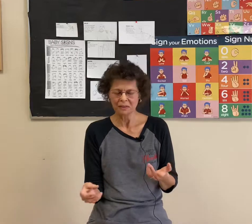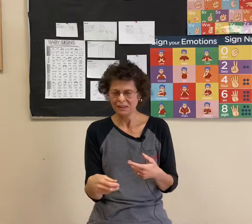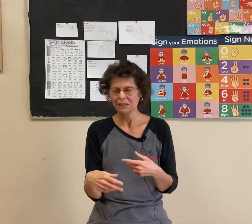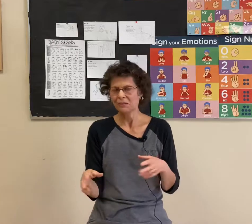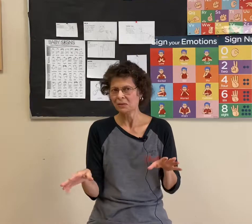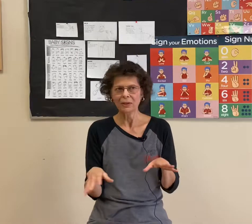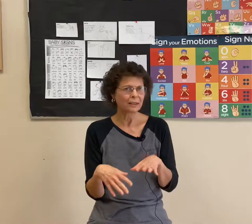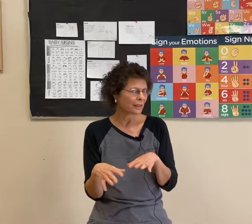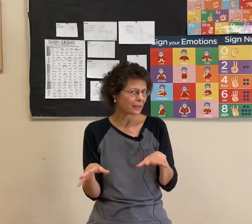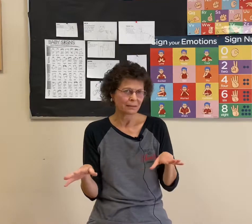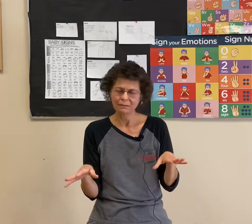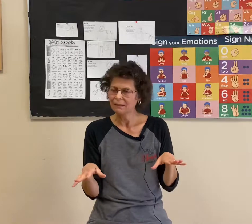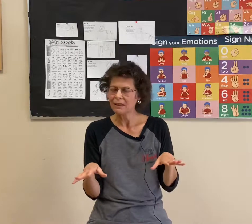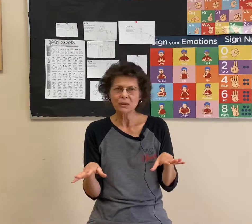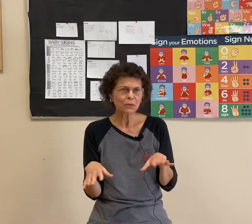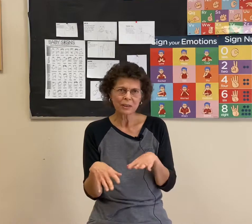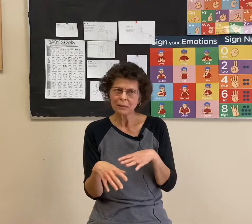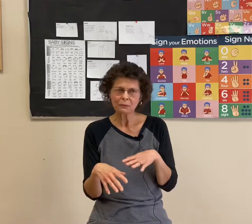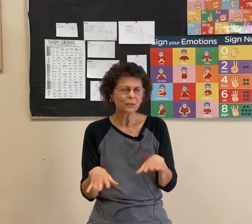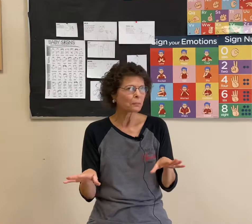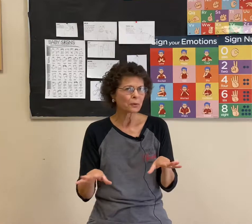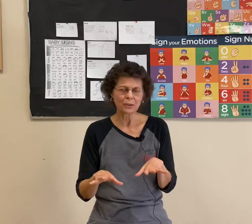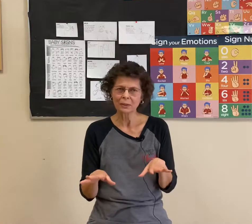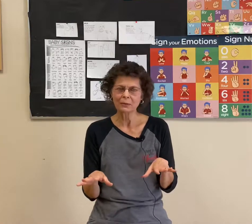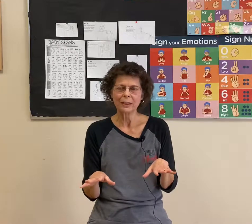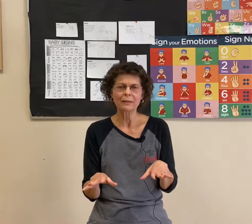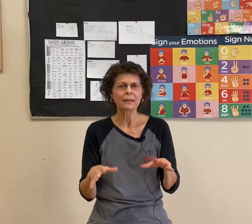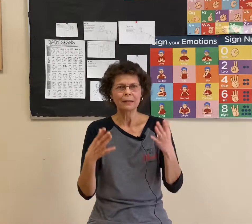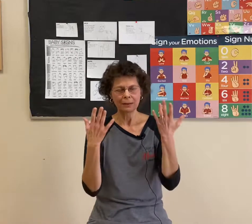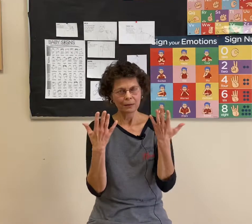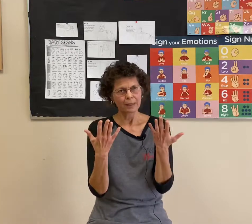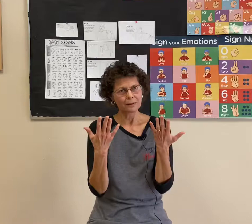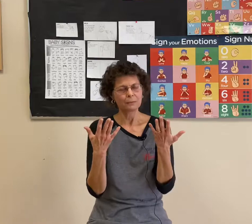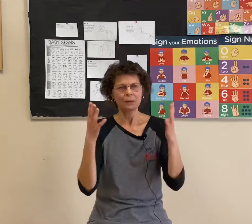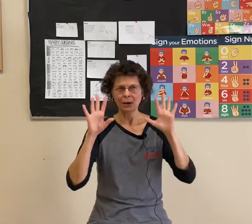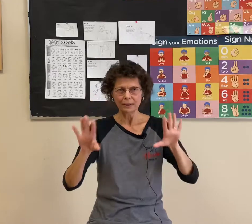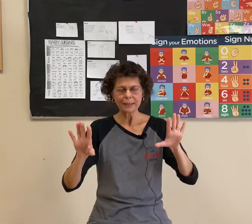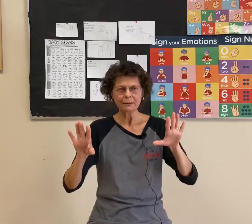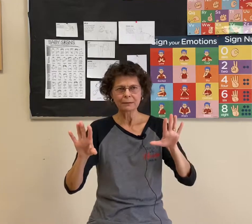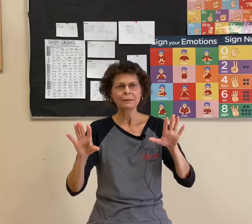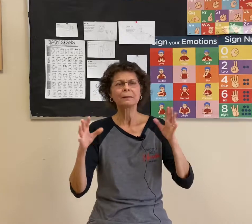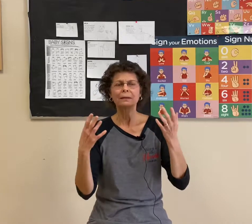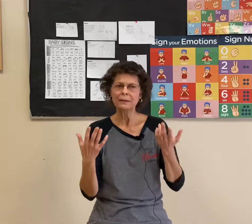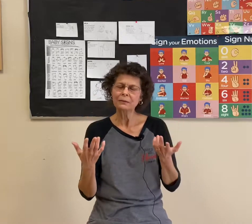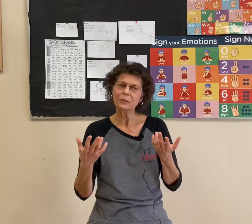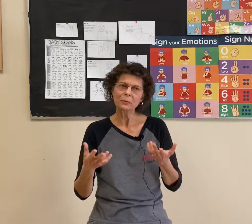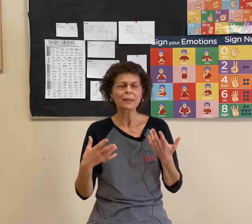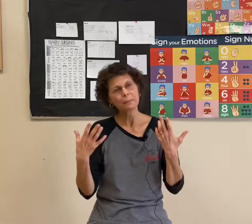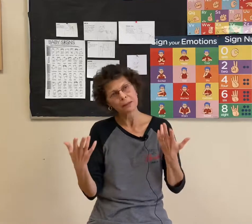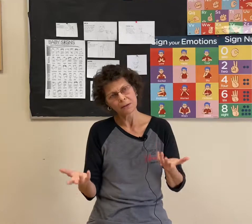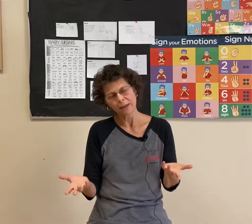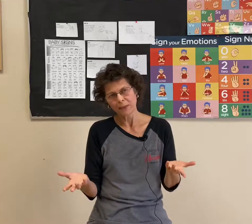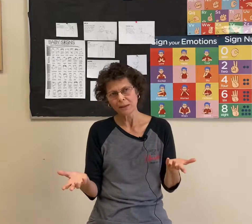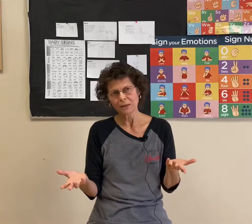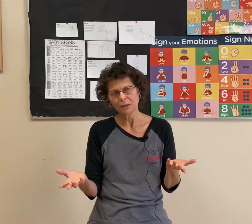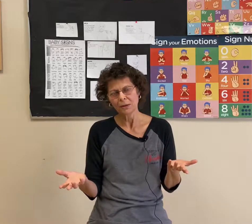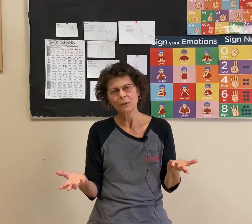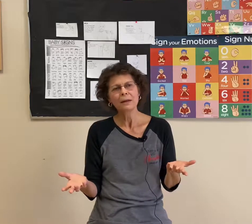that they're starting to get uninterested in the food, pushing it around. You can ask them, all done? And eventually they may do that back to you.